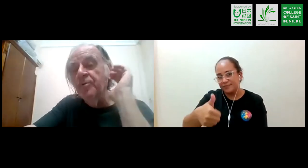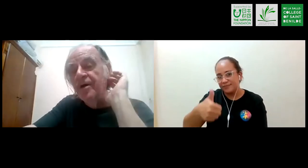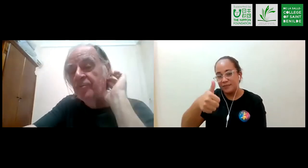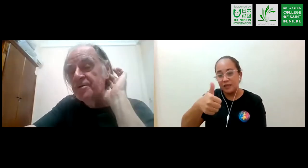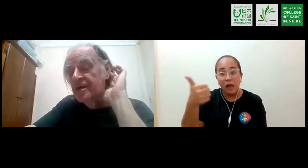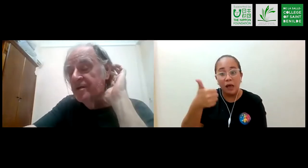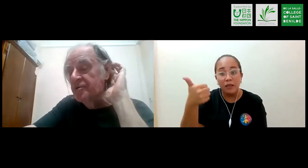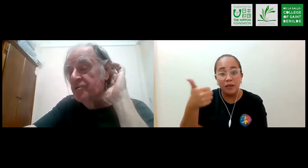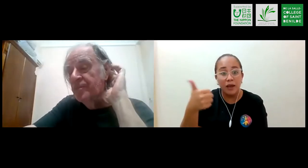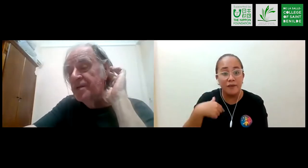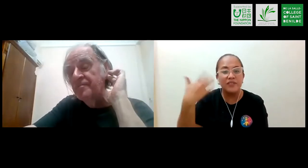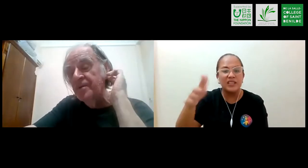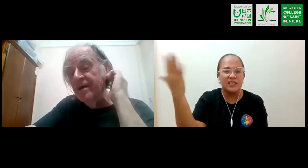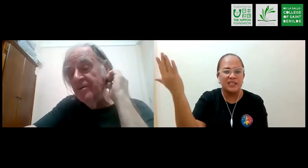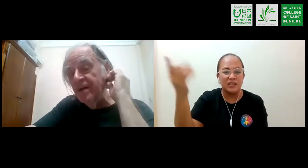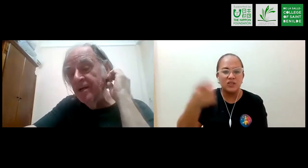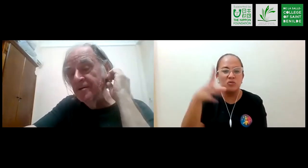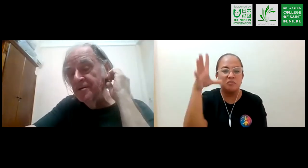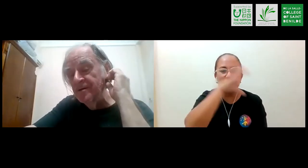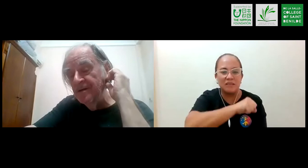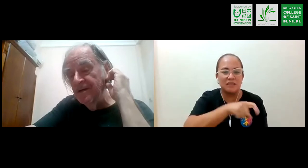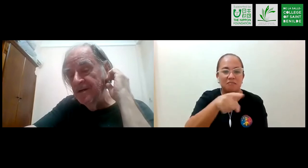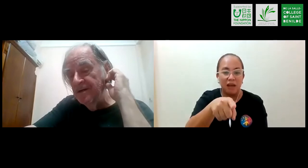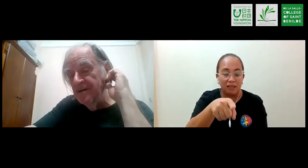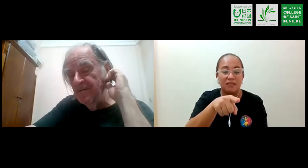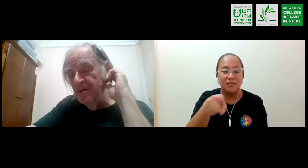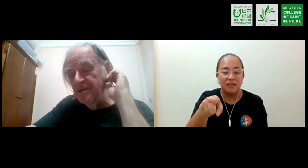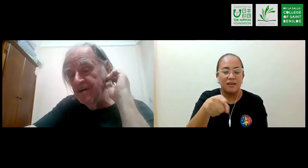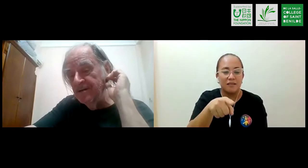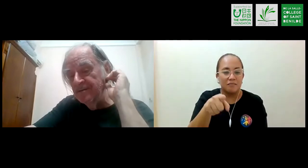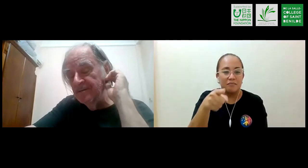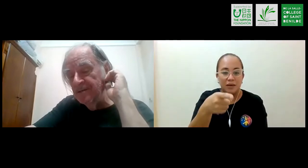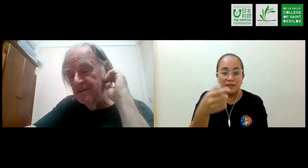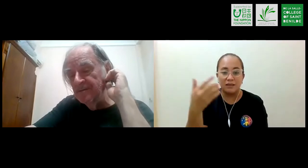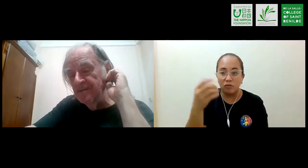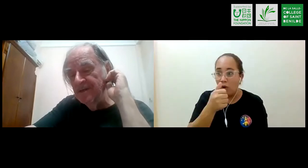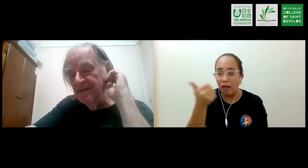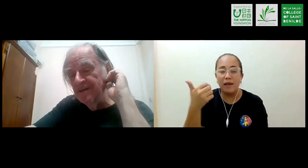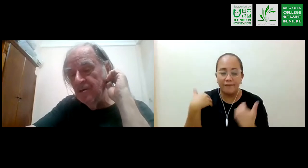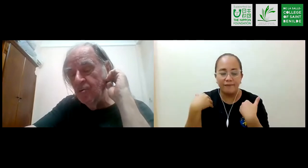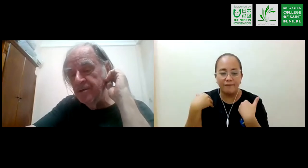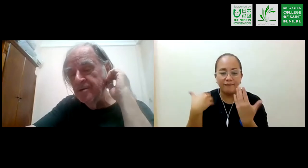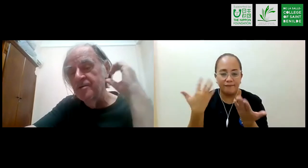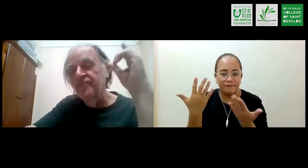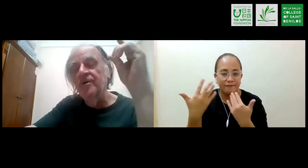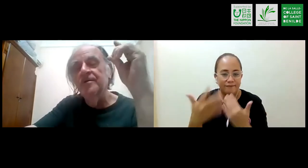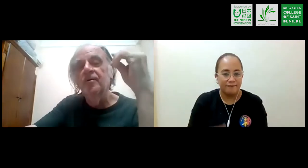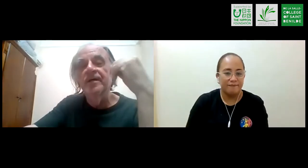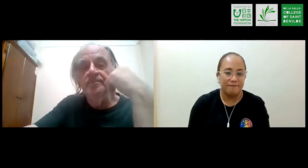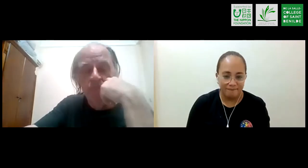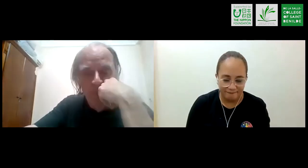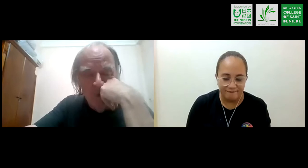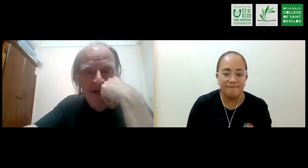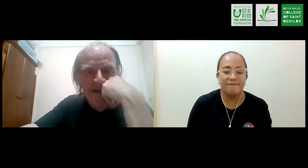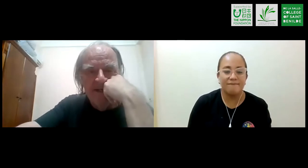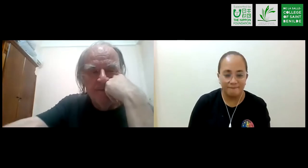other people have presented, so you missed it, but everybody else was there. So okay, I'm ready so far.